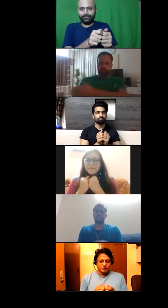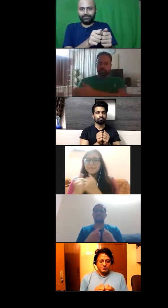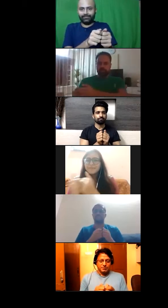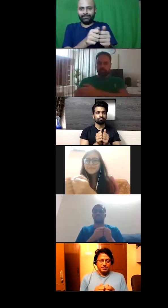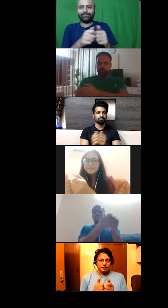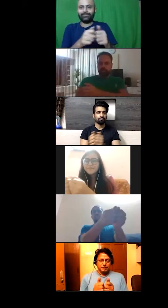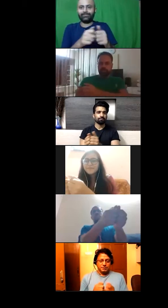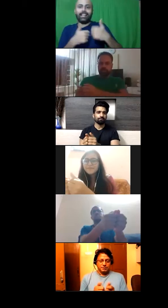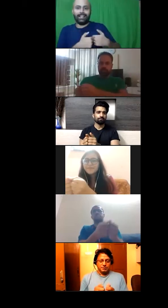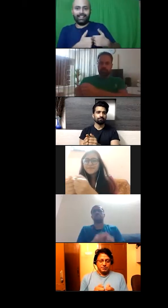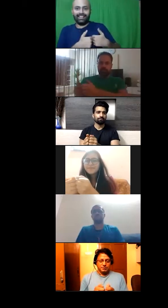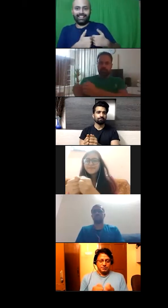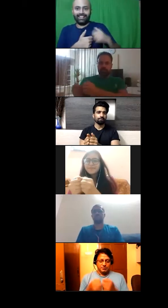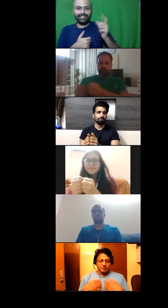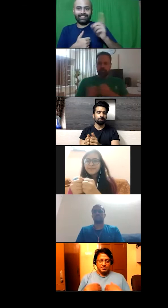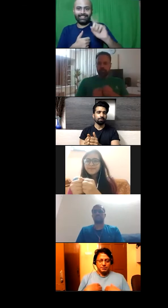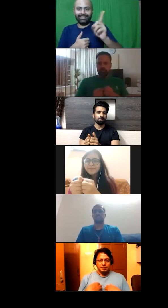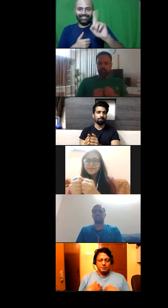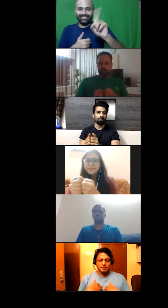outward direction.